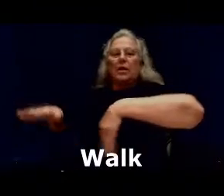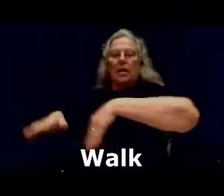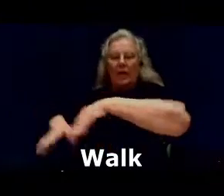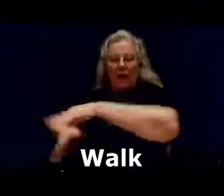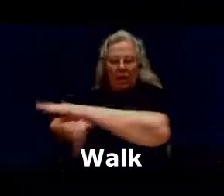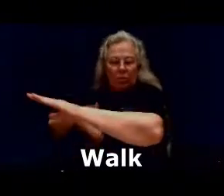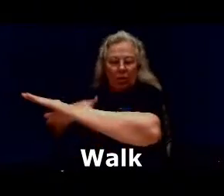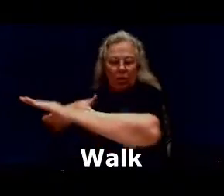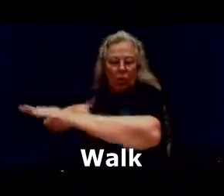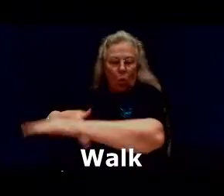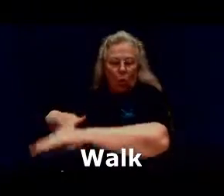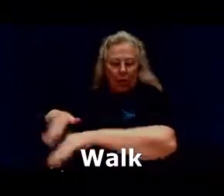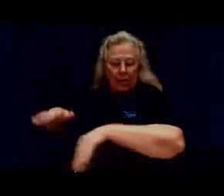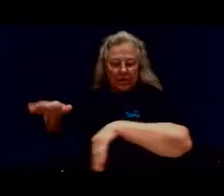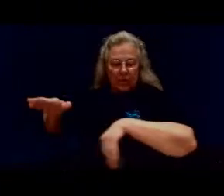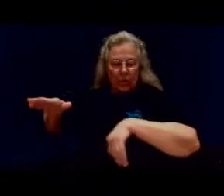and out, like you're walking somewhere.